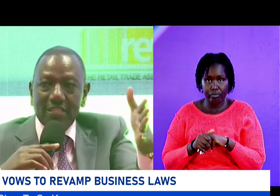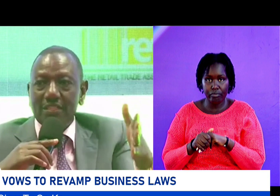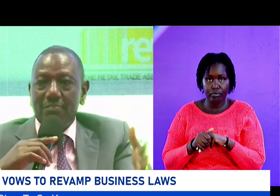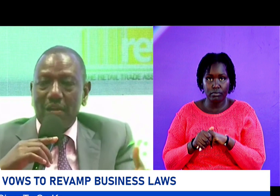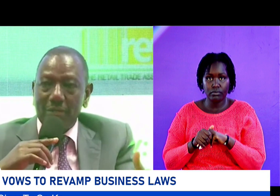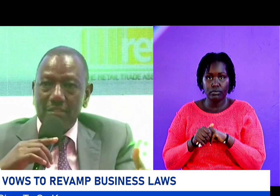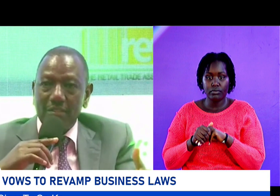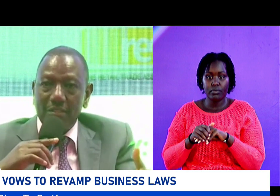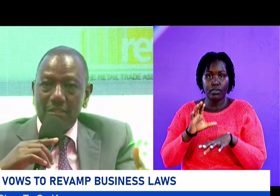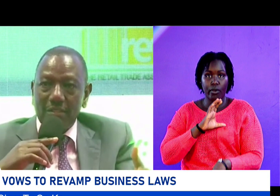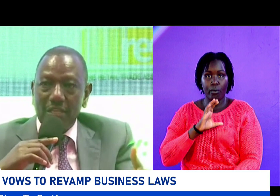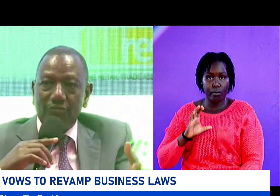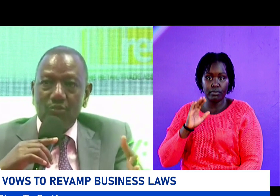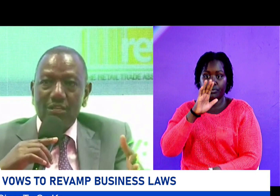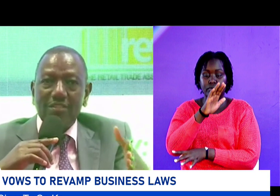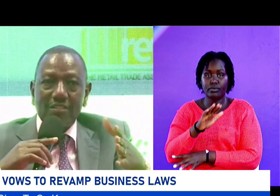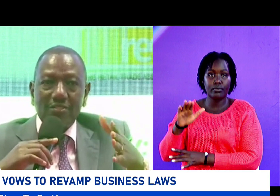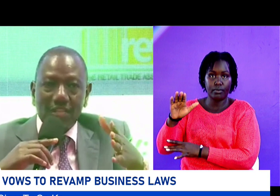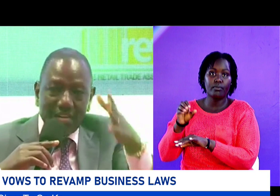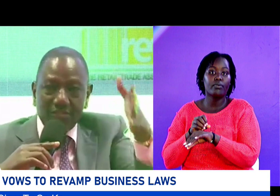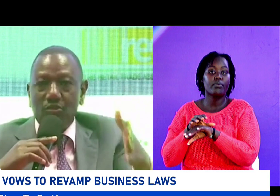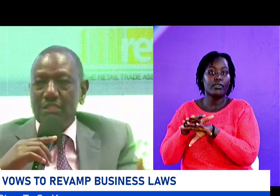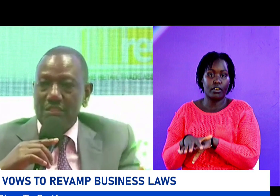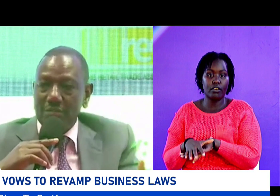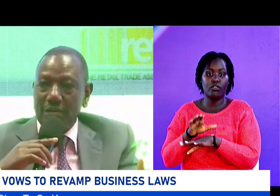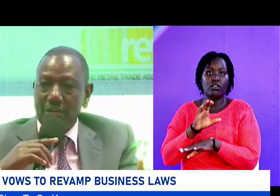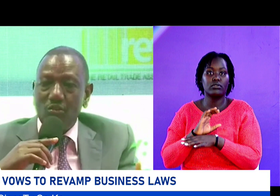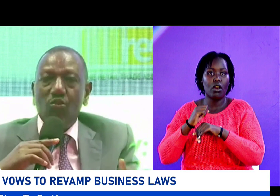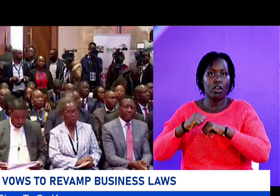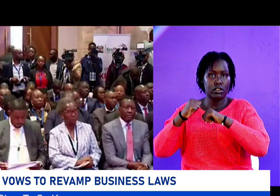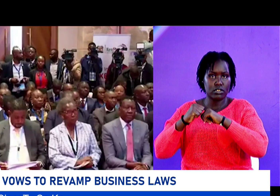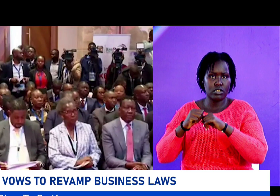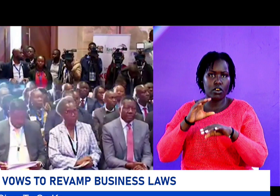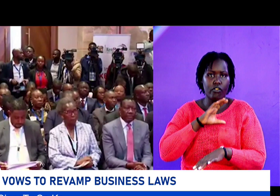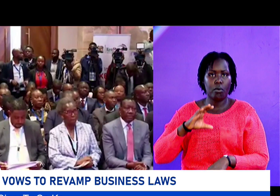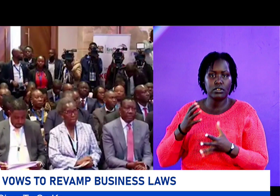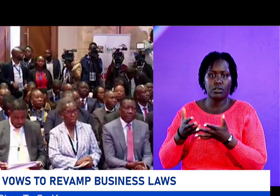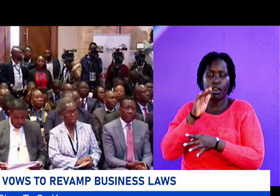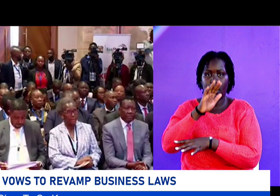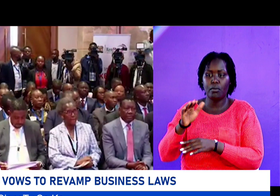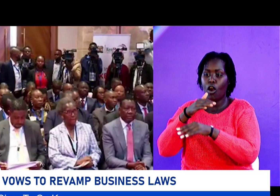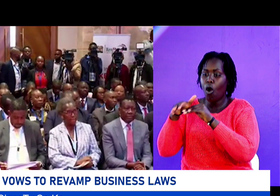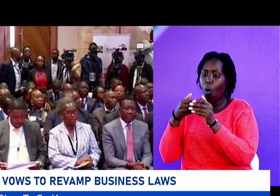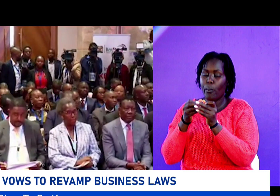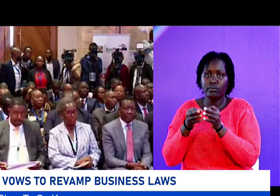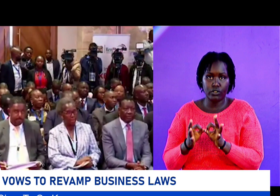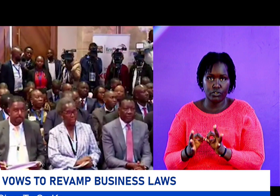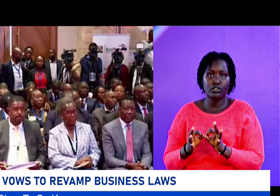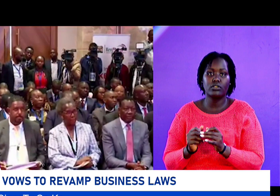committees in parliament, influence chairs of committees in parliament or officials. We end up